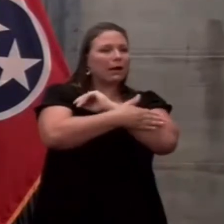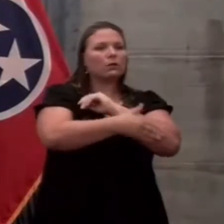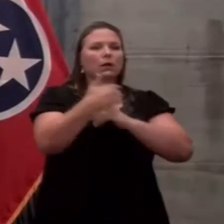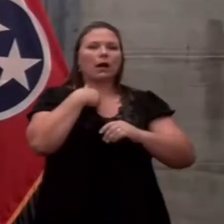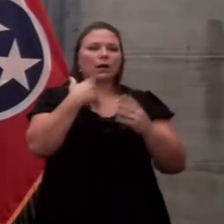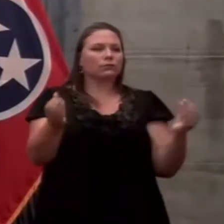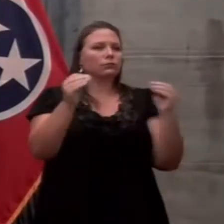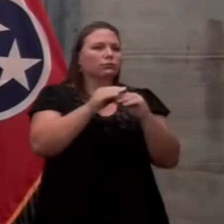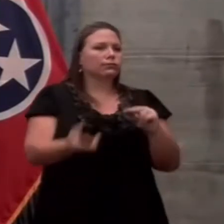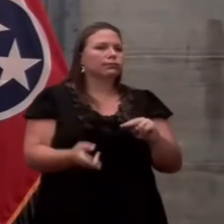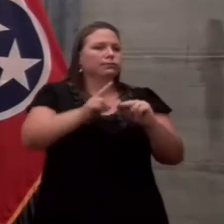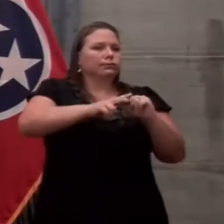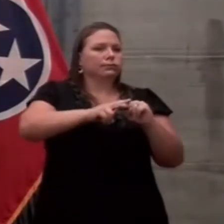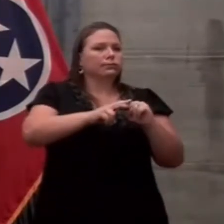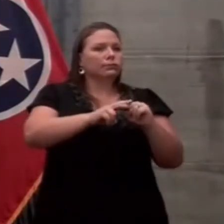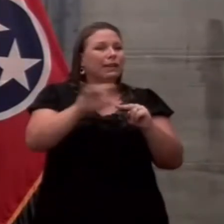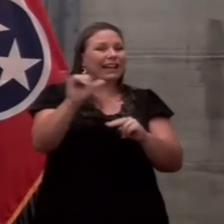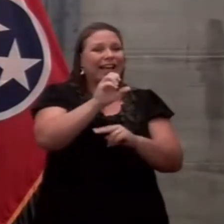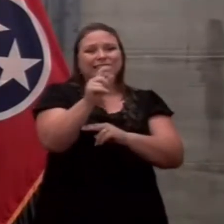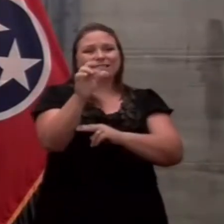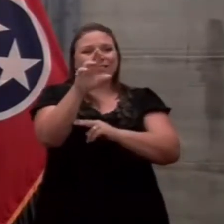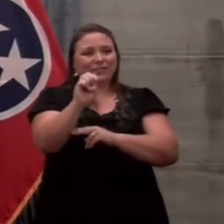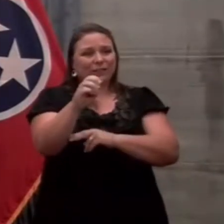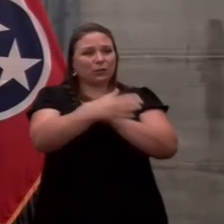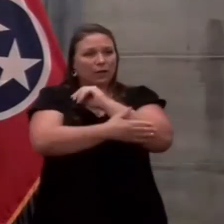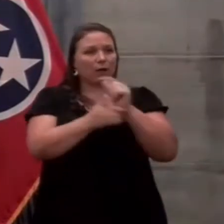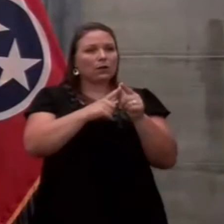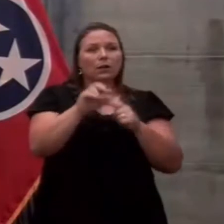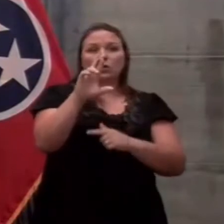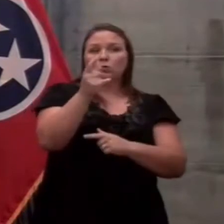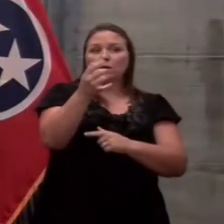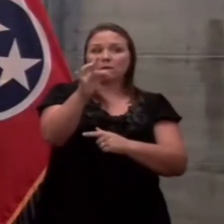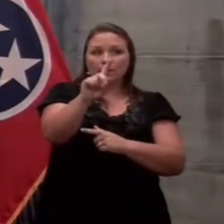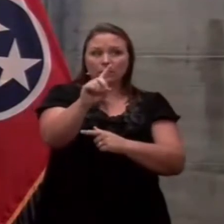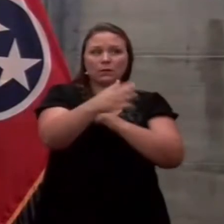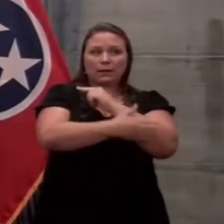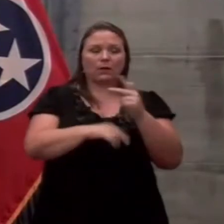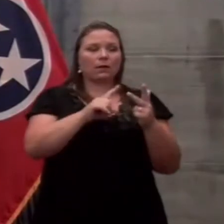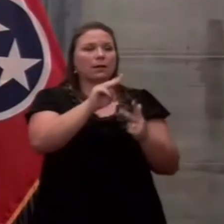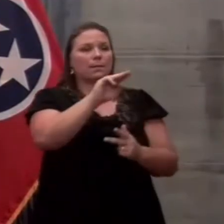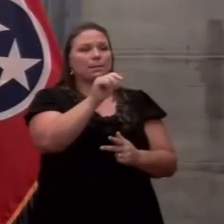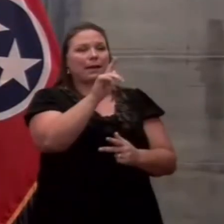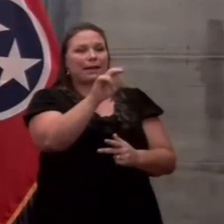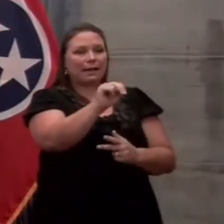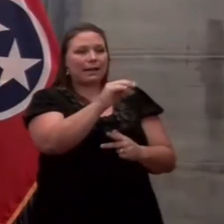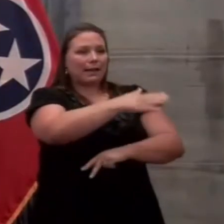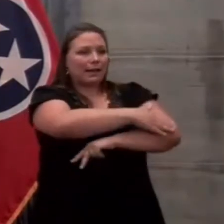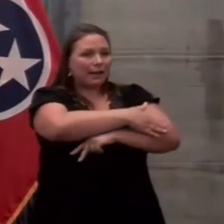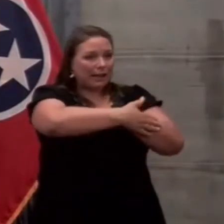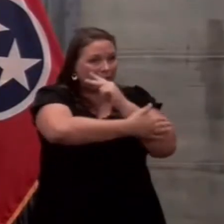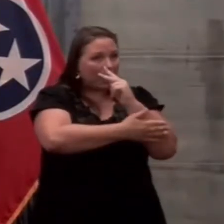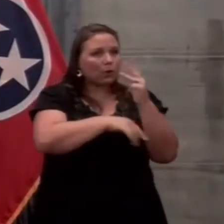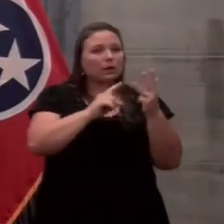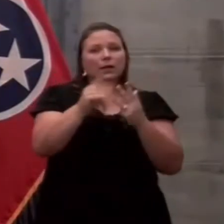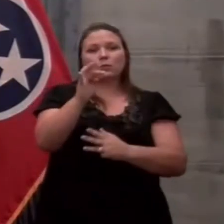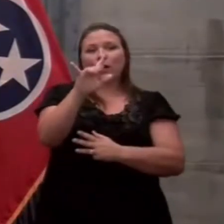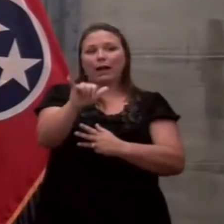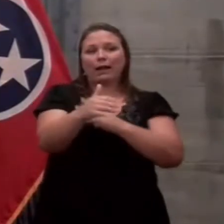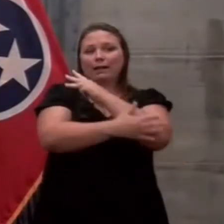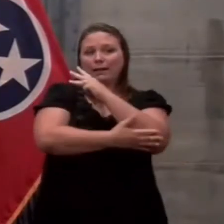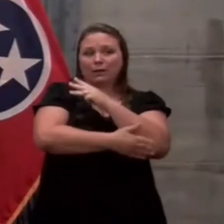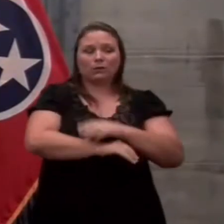higher case counts, including Sevier County, Rutherford County, Macon County, and Bradley County.